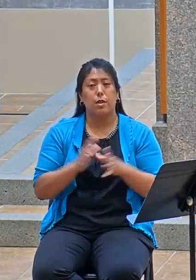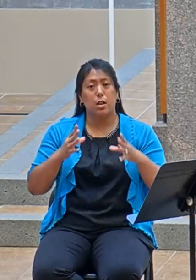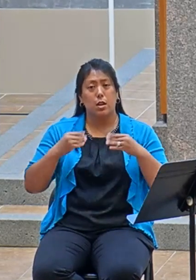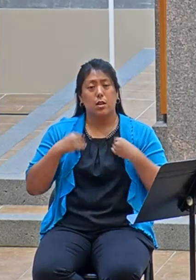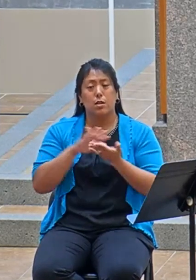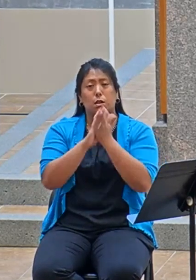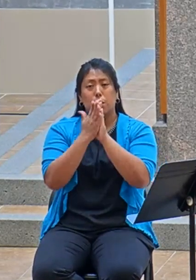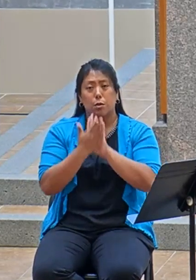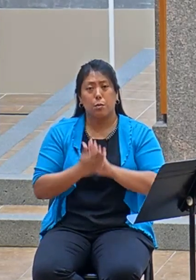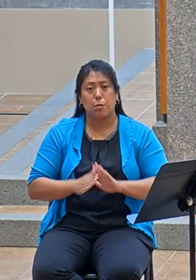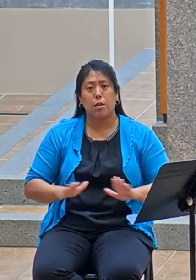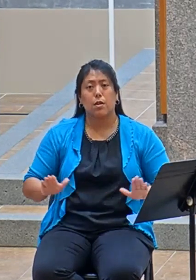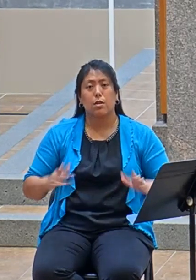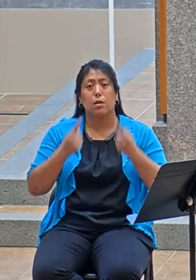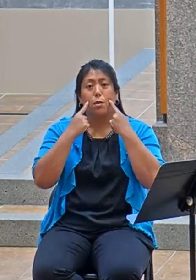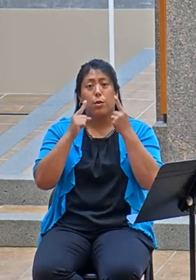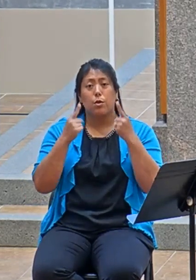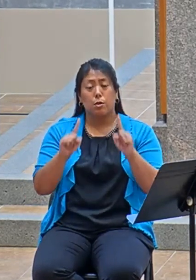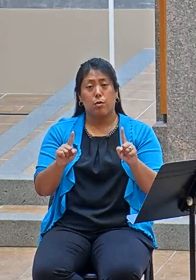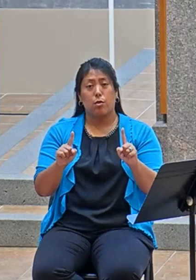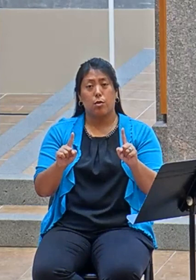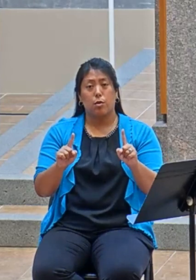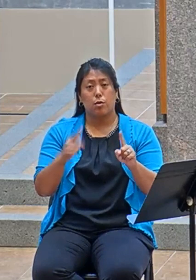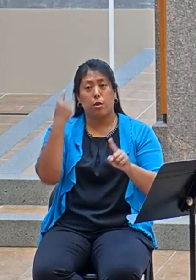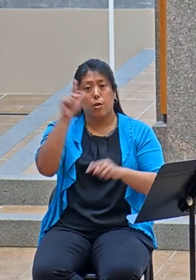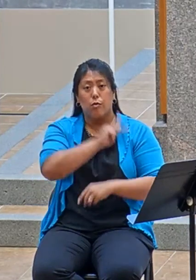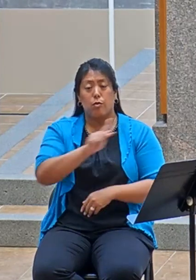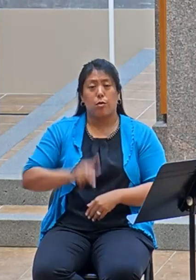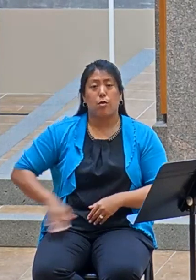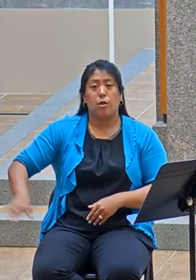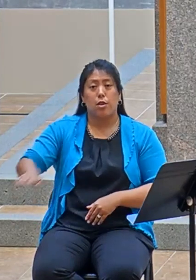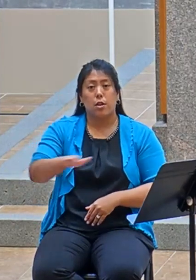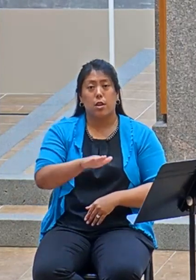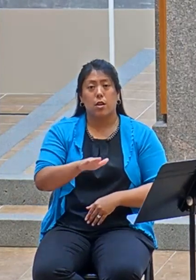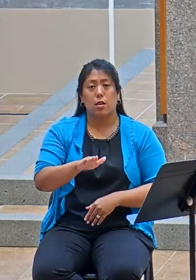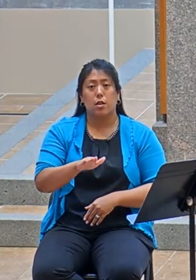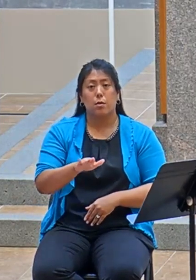Bear great fruit for the kingdom as you are